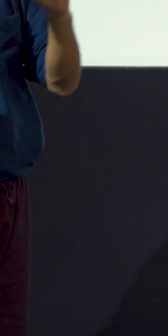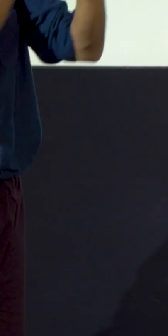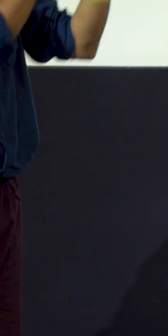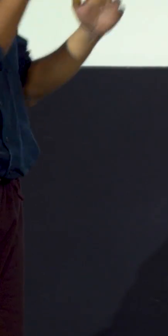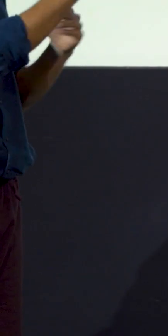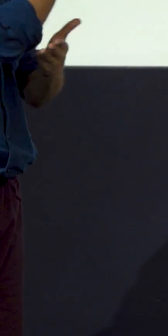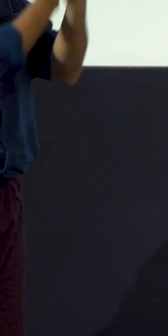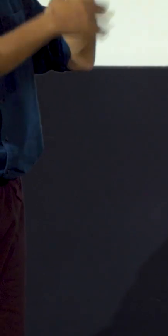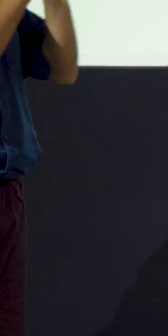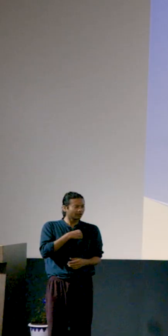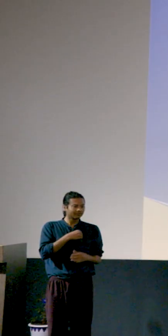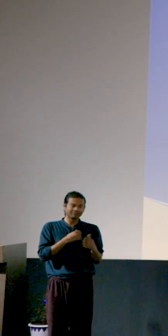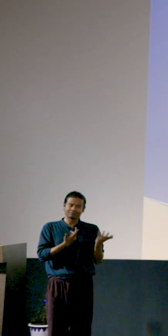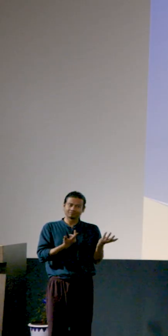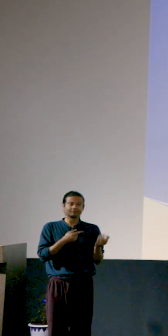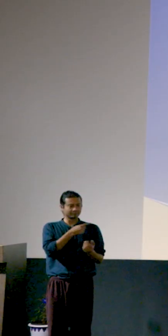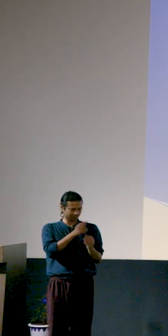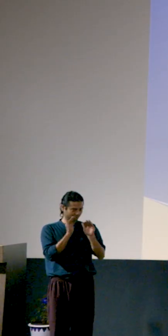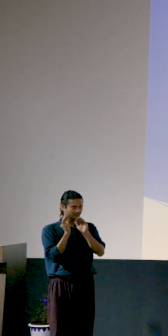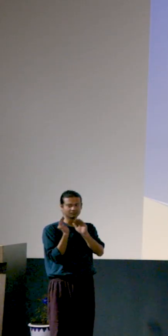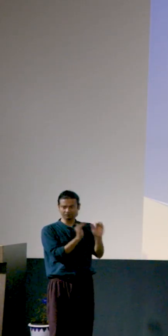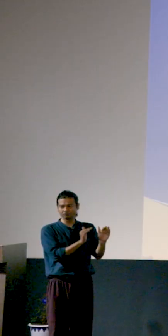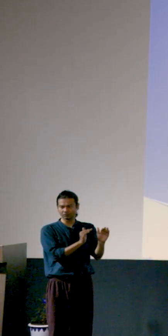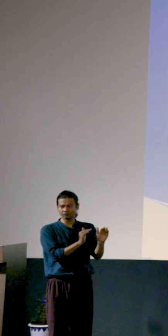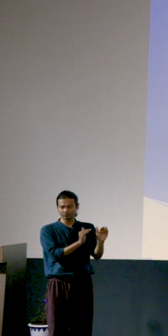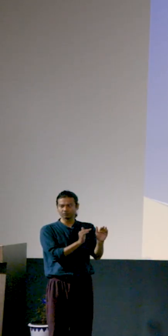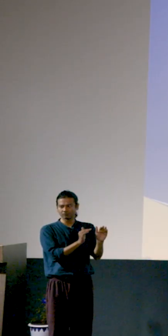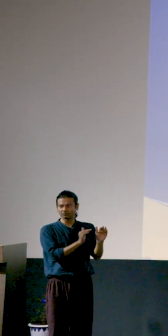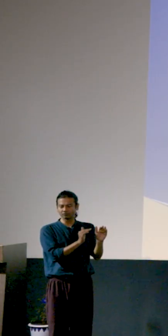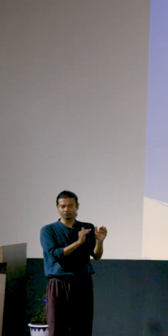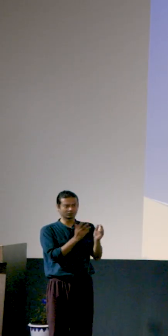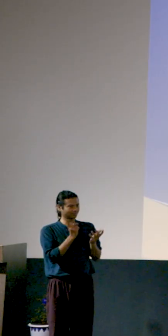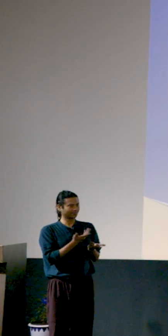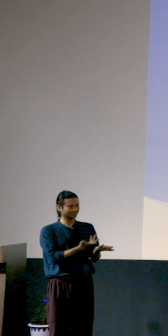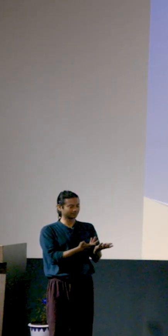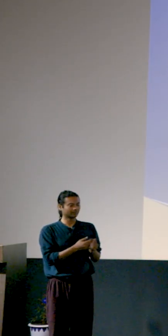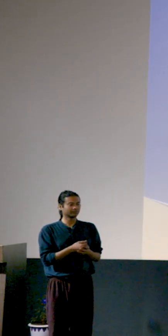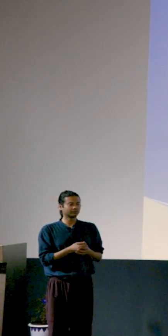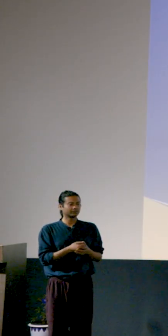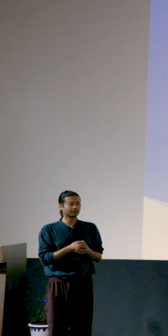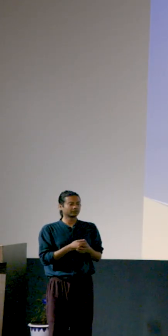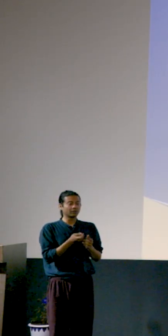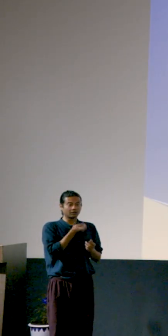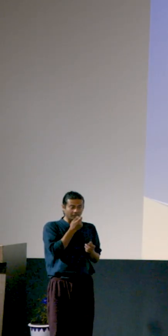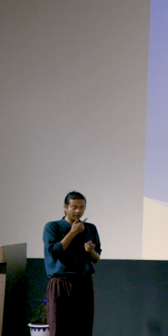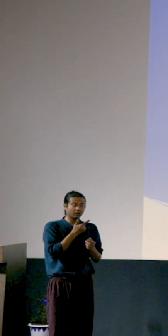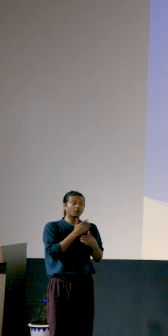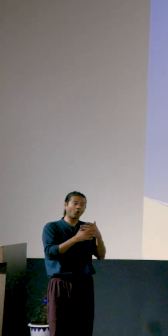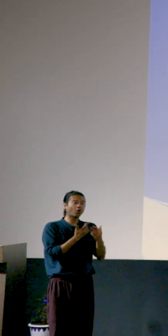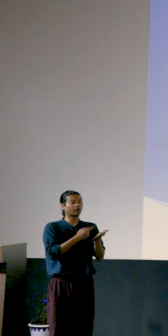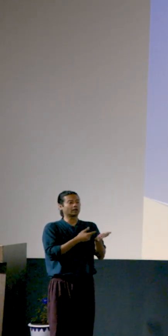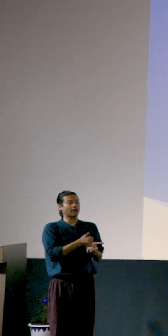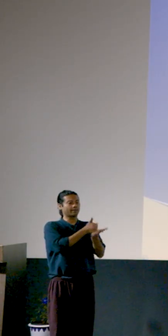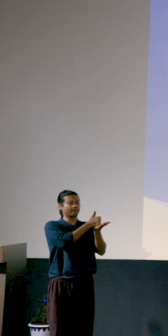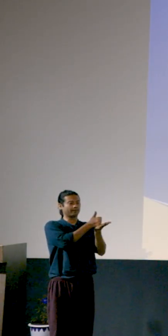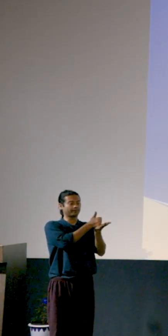is the healthcare. And as WHO says that you are under the trap of poverty